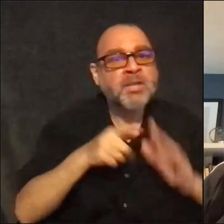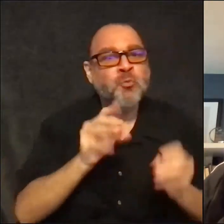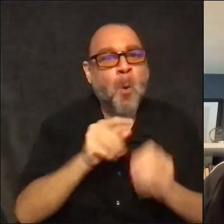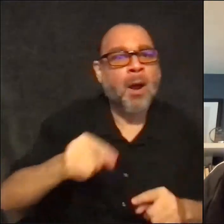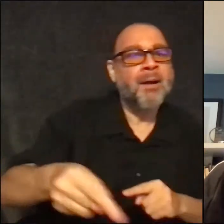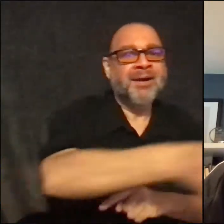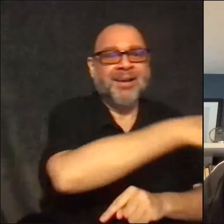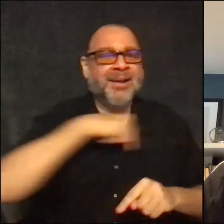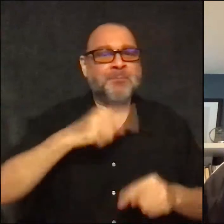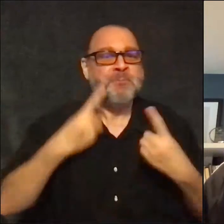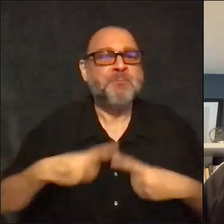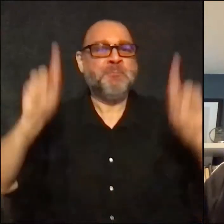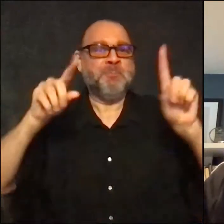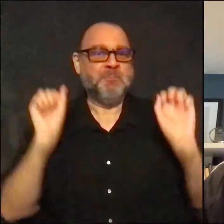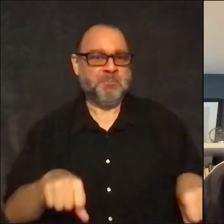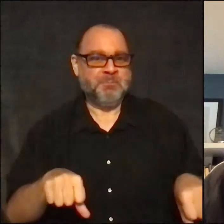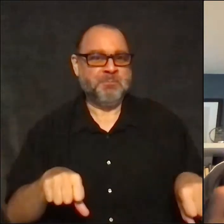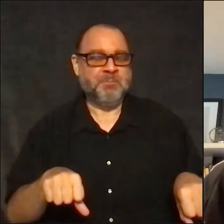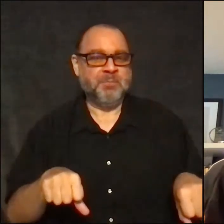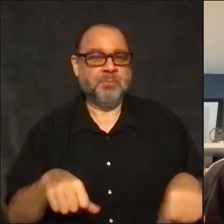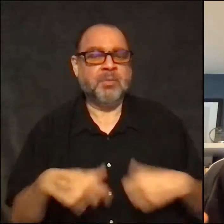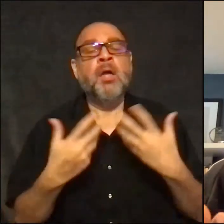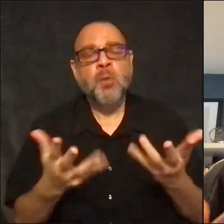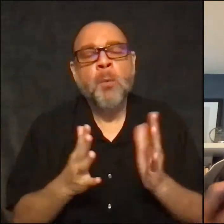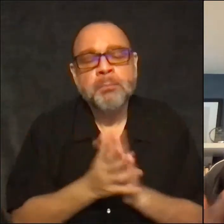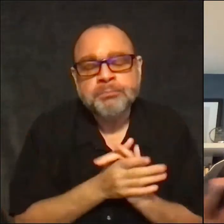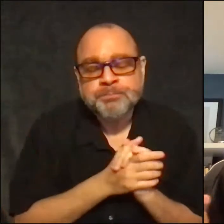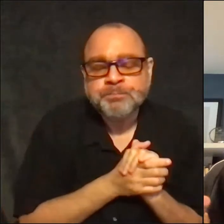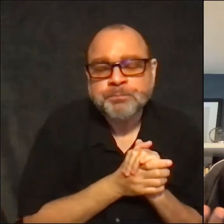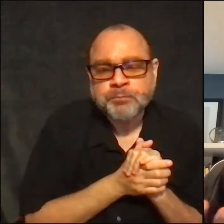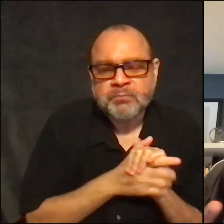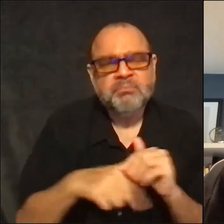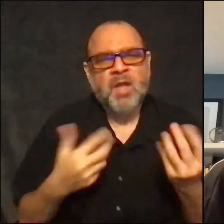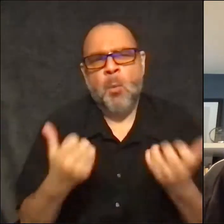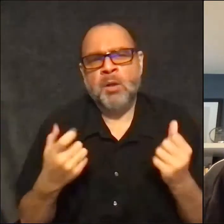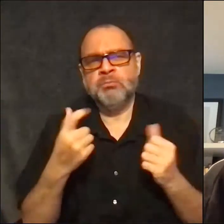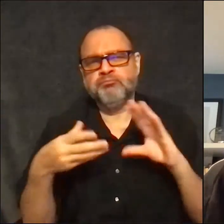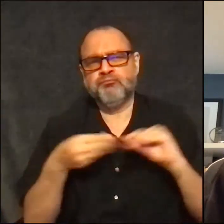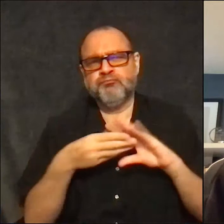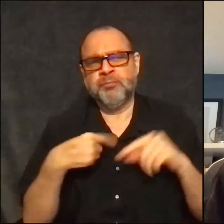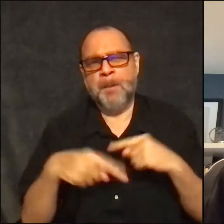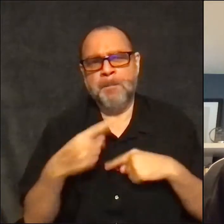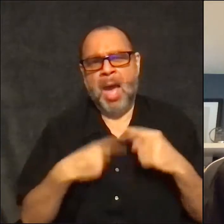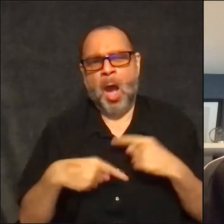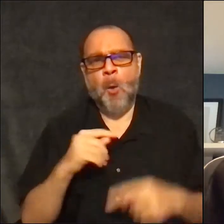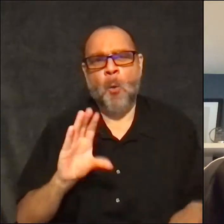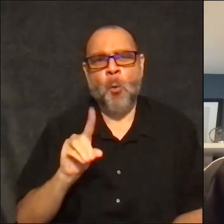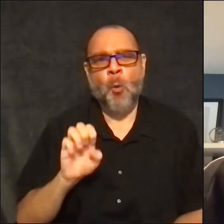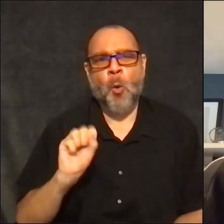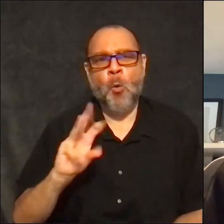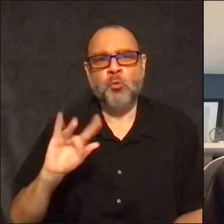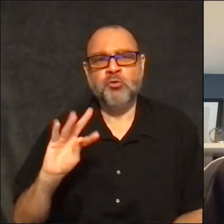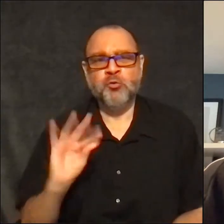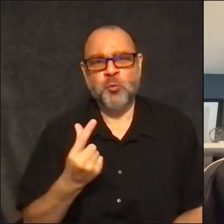experiences as a code switcher. Unfortunately, I haven't really figured out yet how to make my life easier